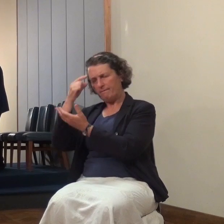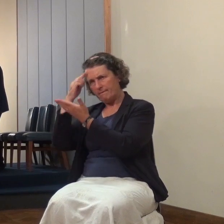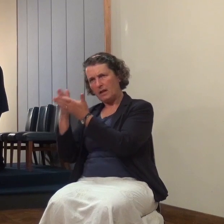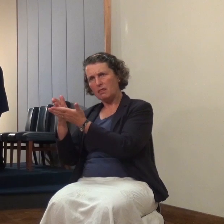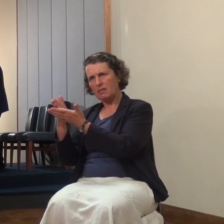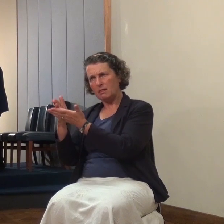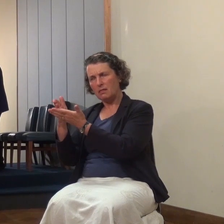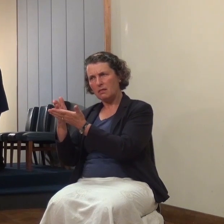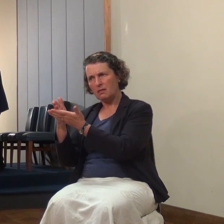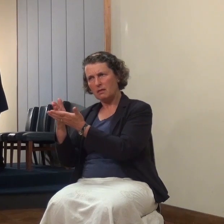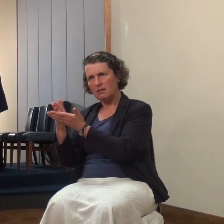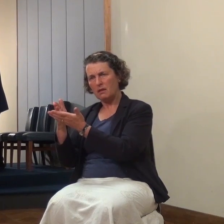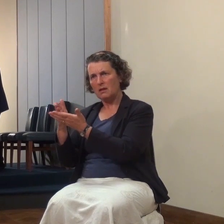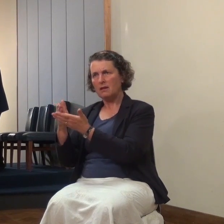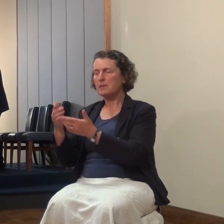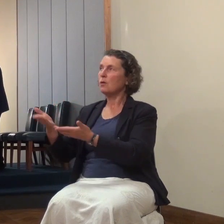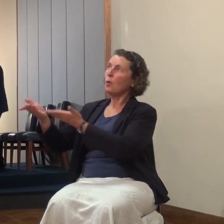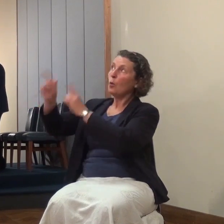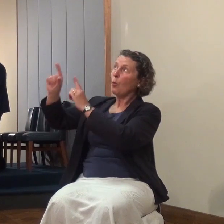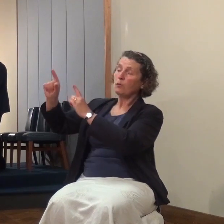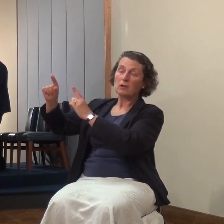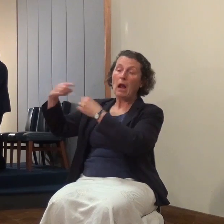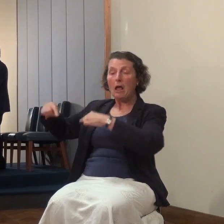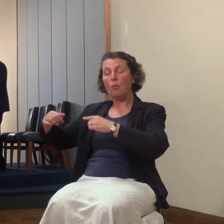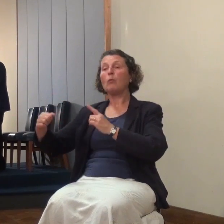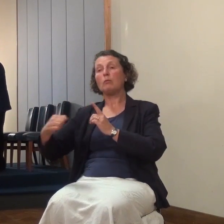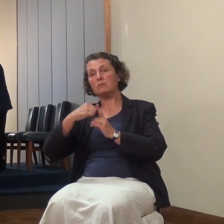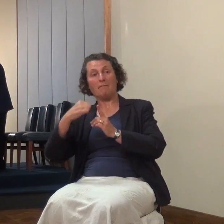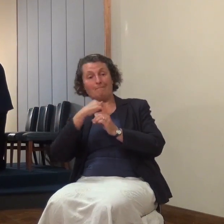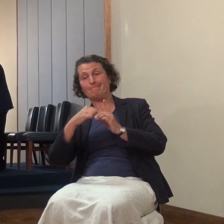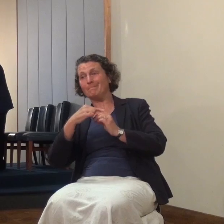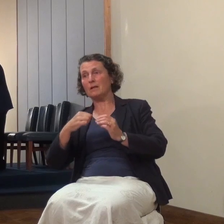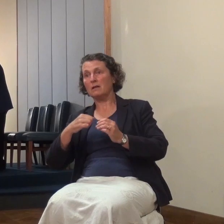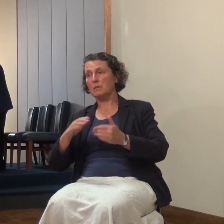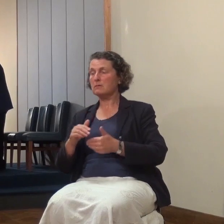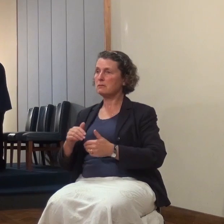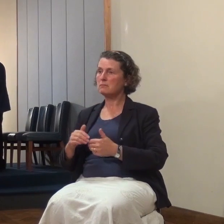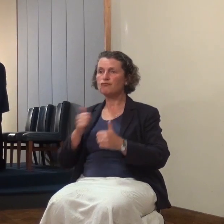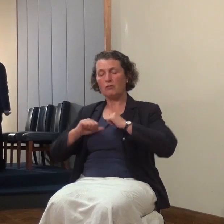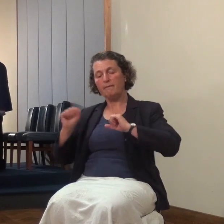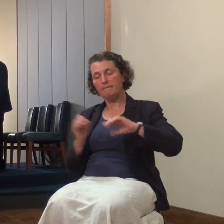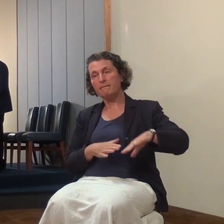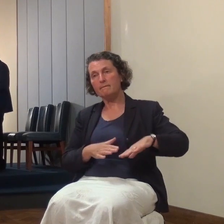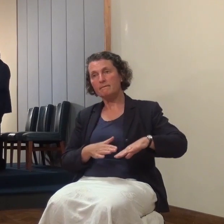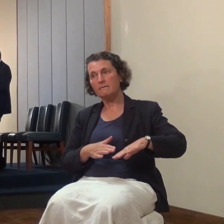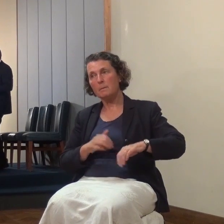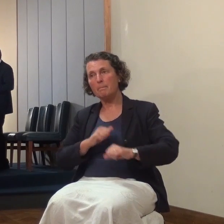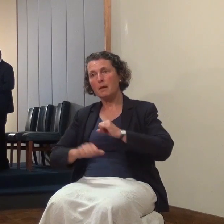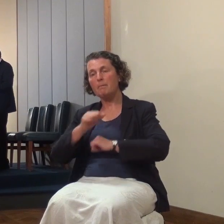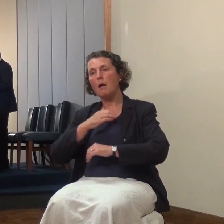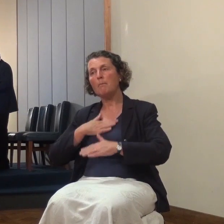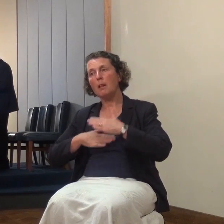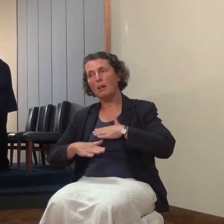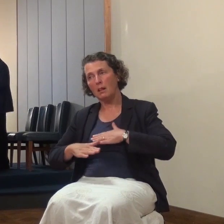to humble them and beat down all presumption and pride. It's painful to